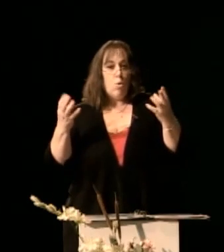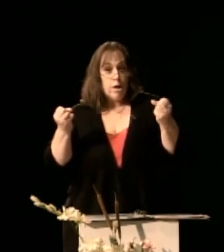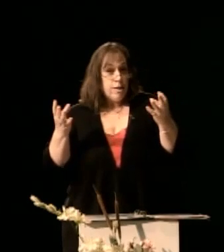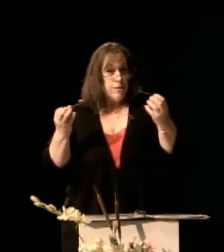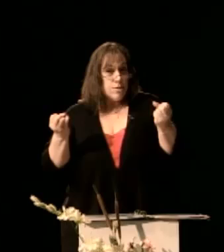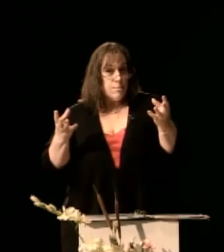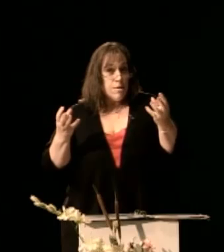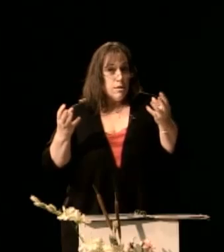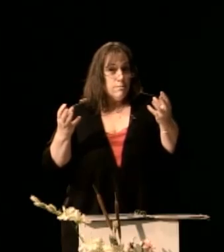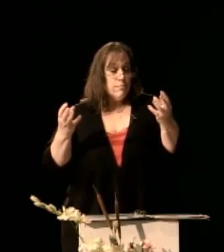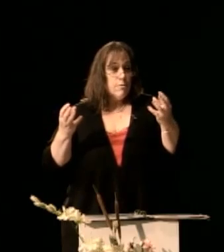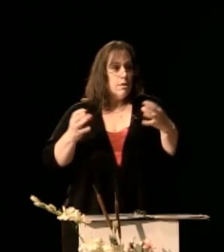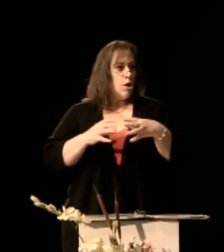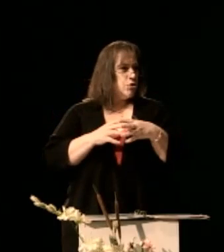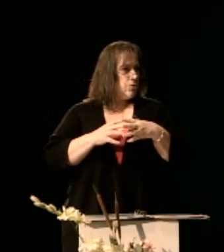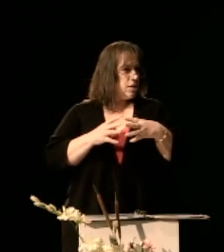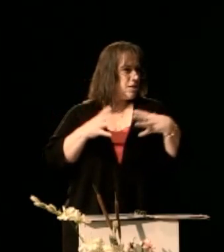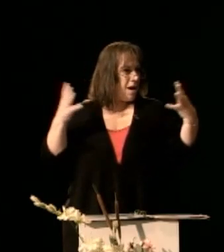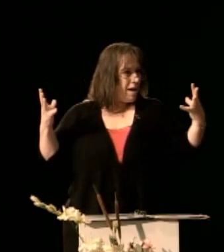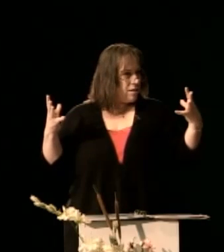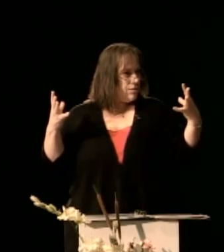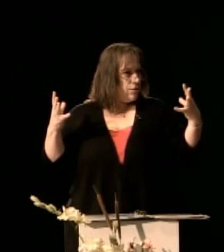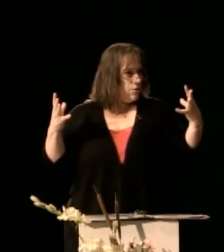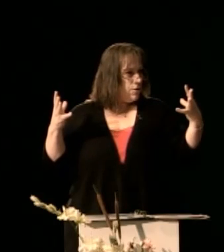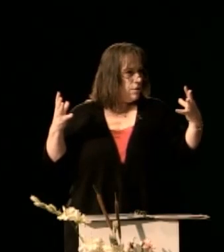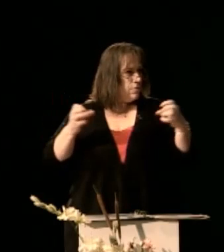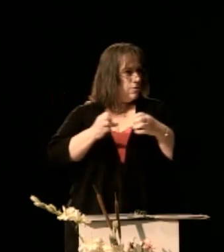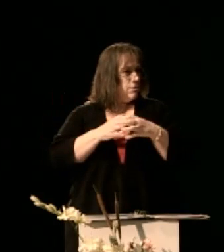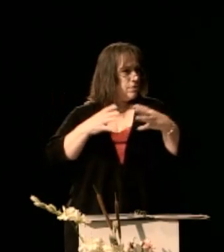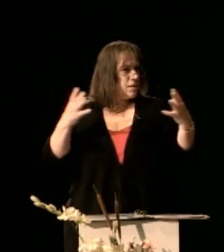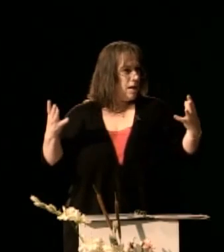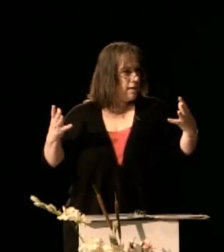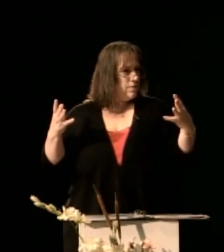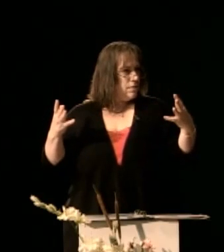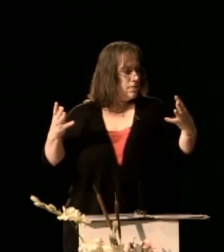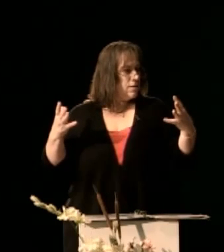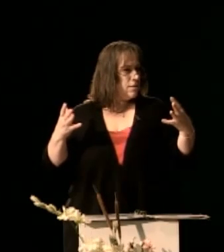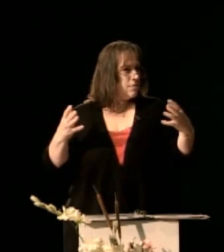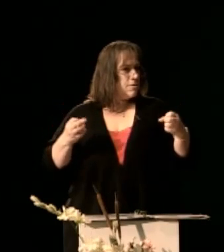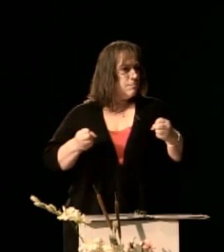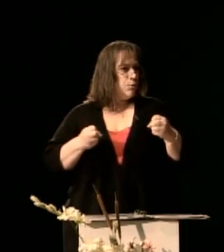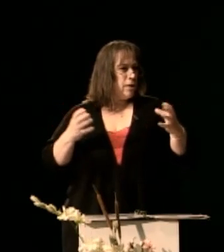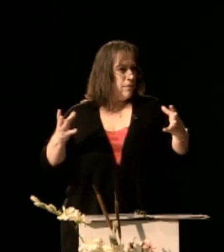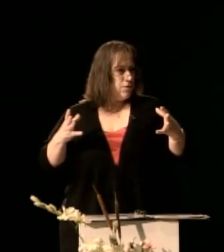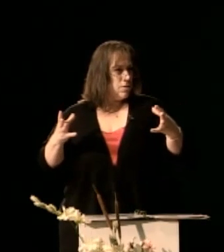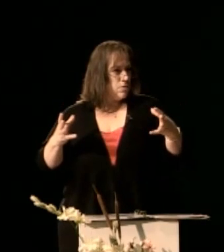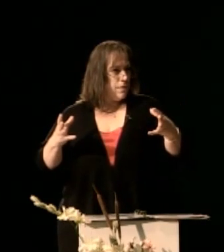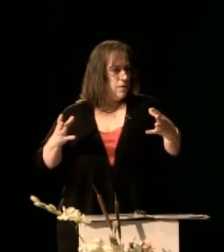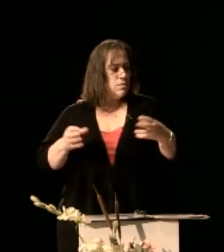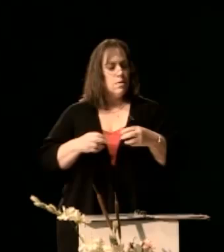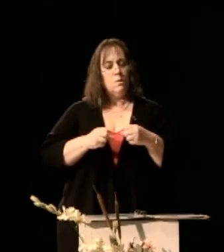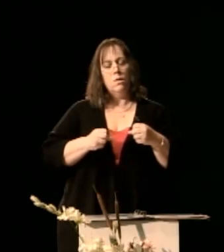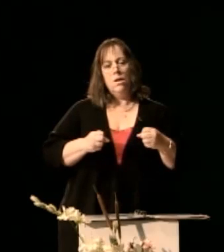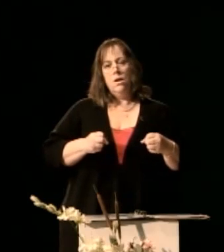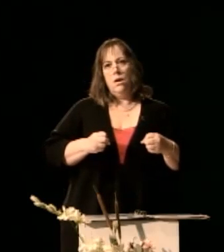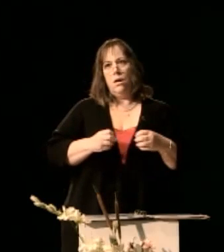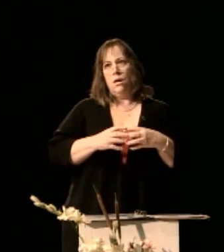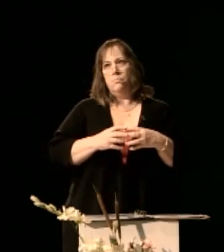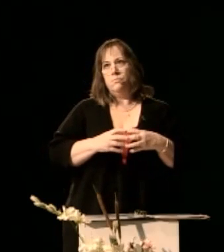quantity of something. Also, the size of your sign is putting emphasis on things. So if you have